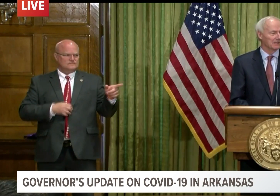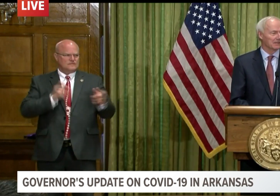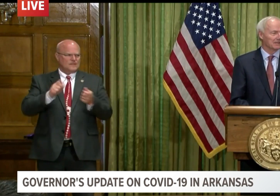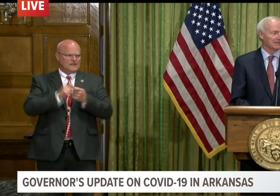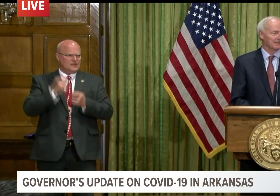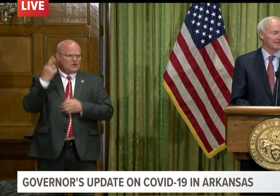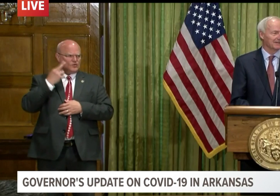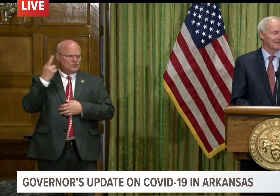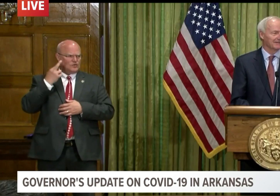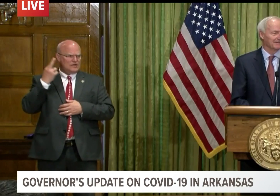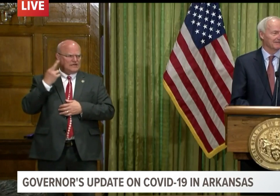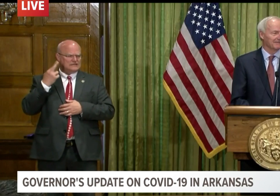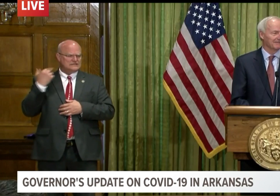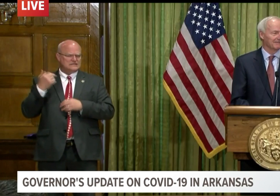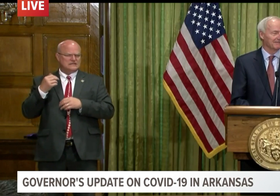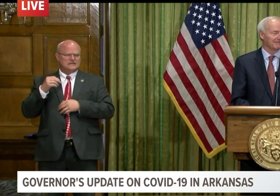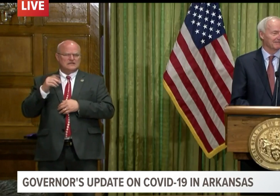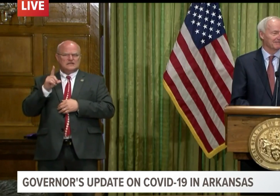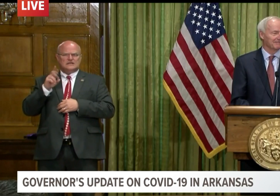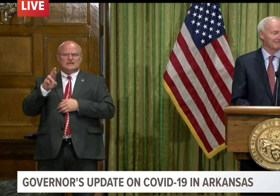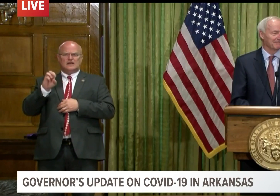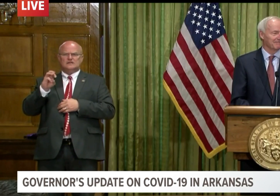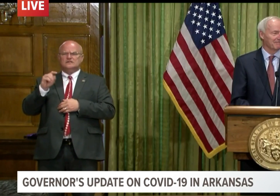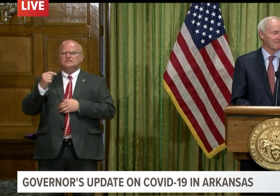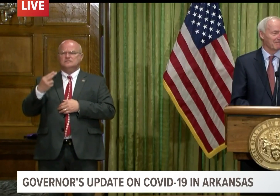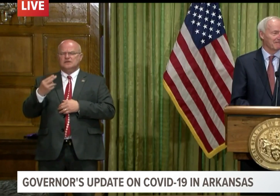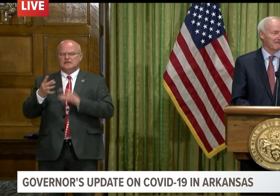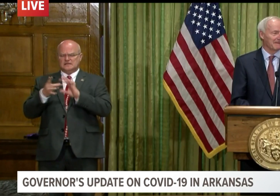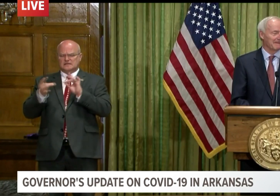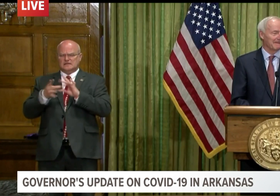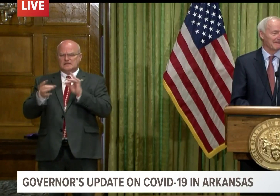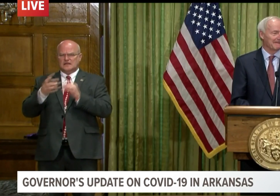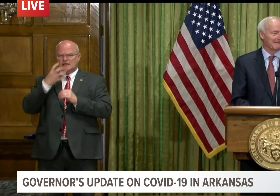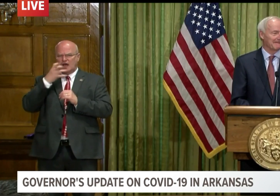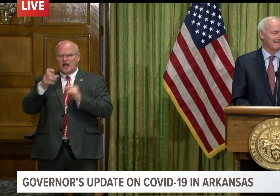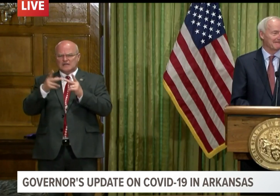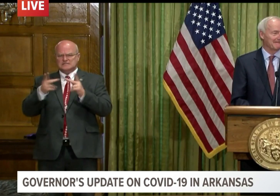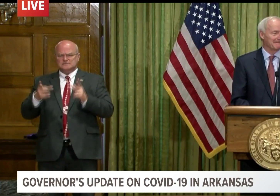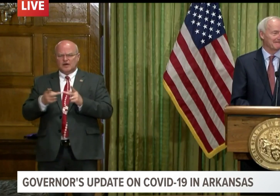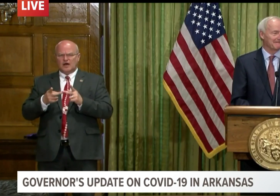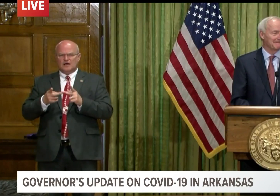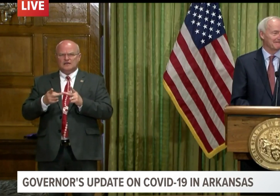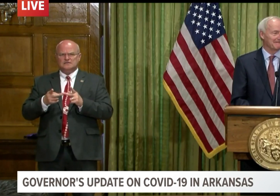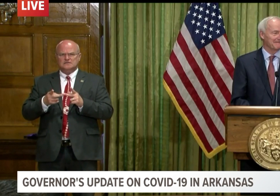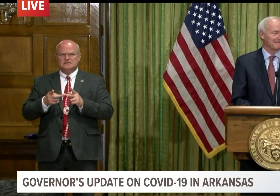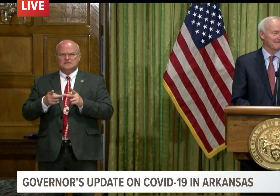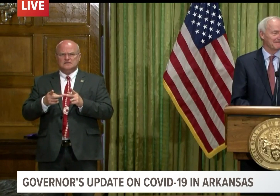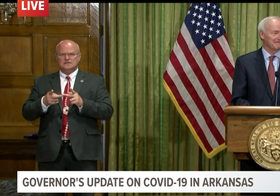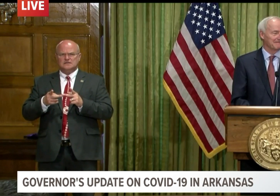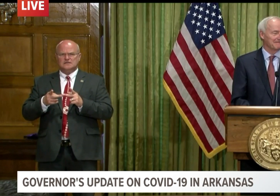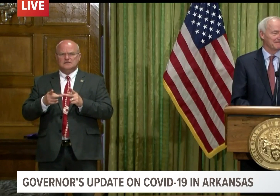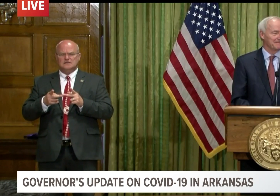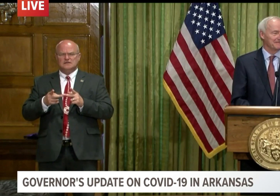reason his comment about most of the hot spots being